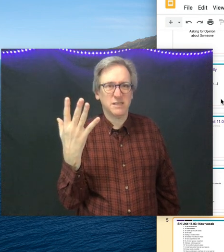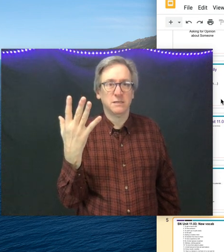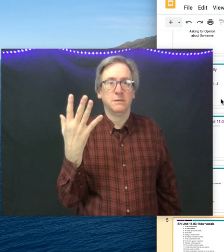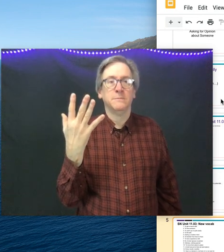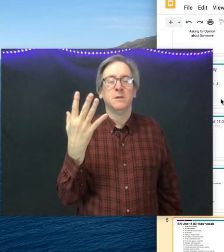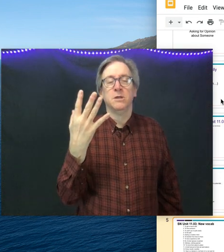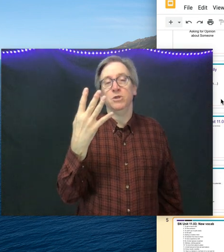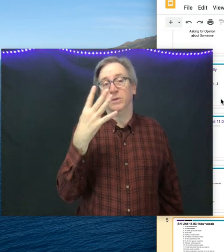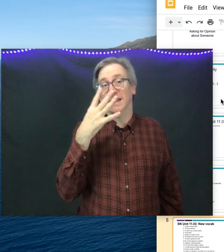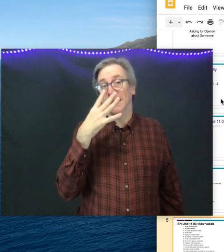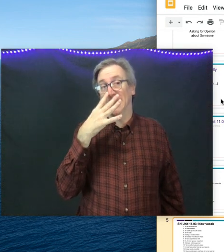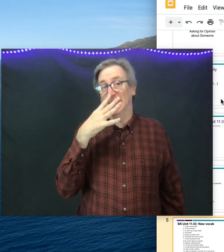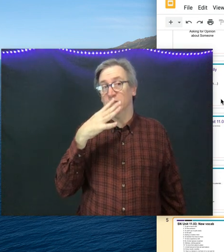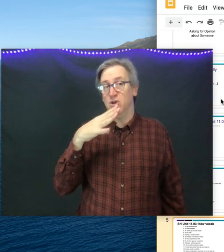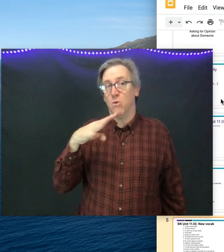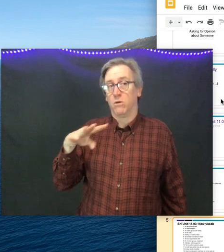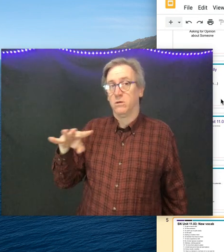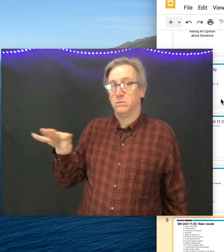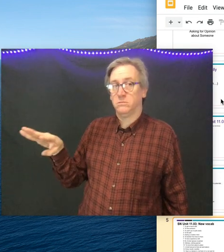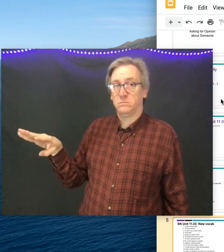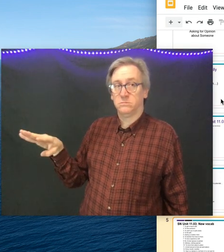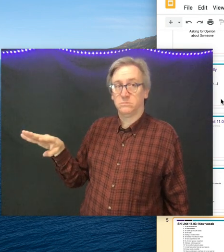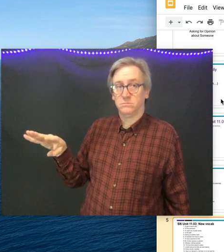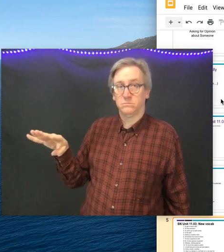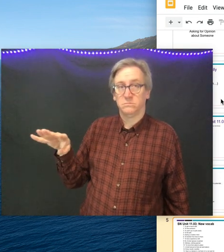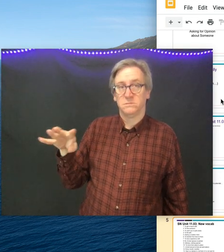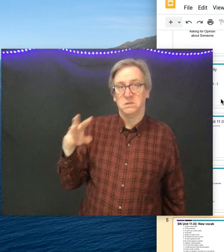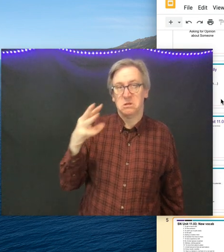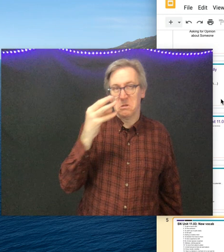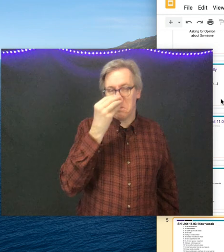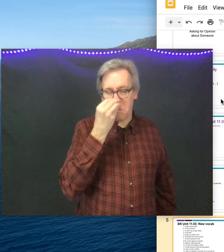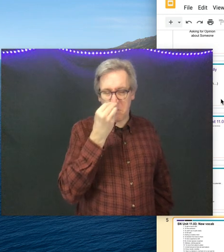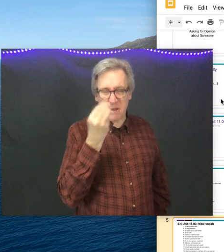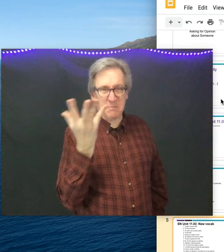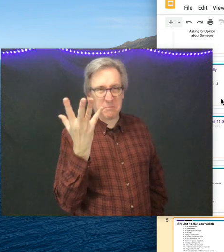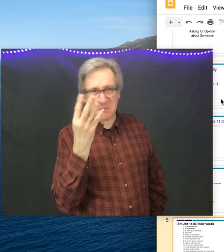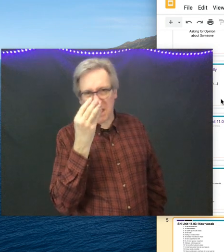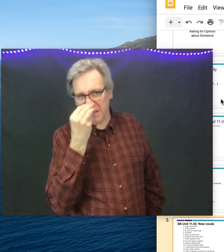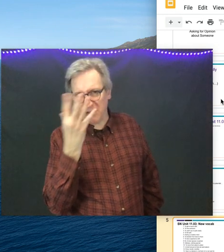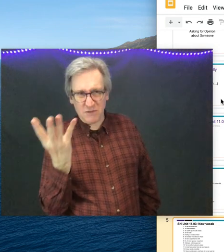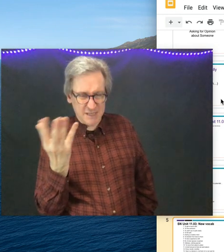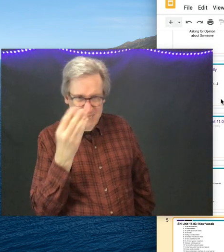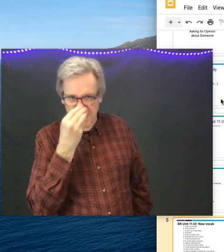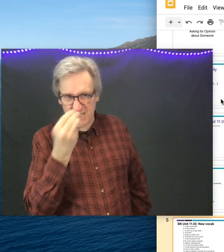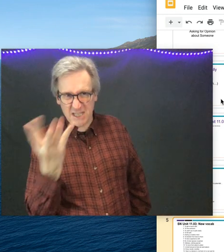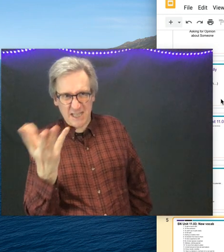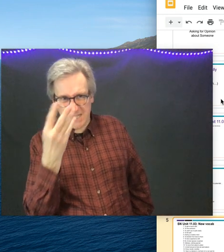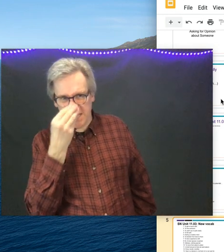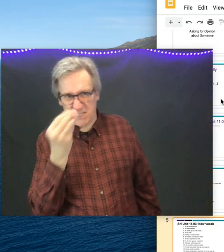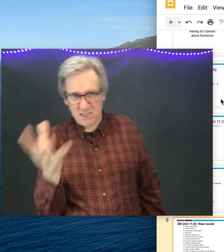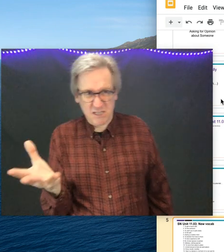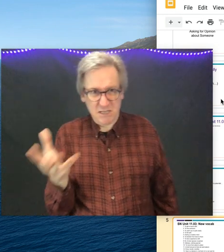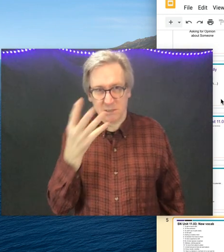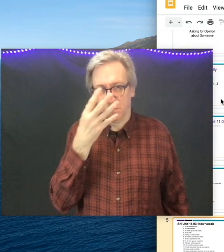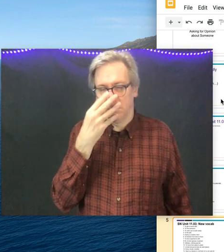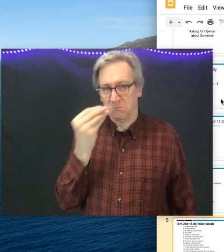cares. You can ignore, but I think for this case, this